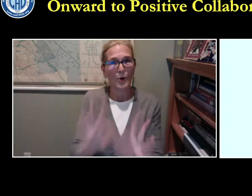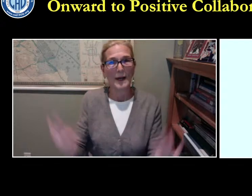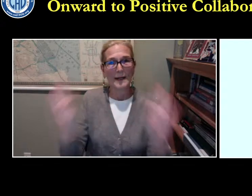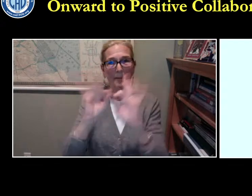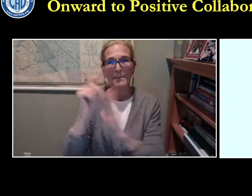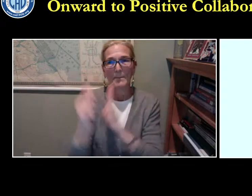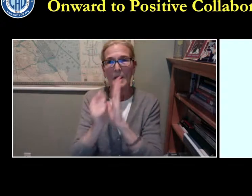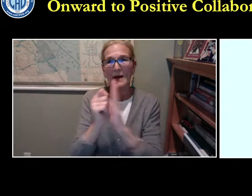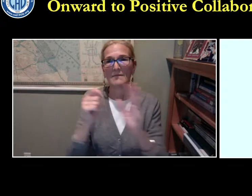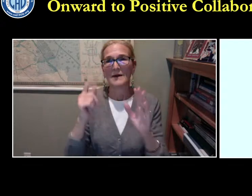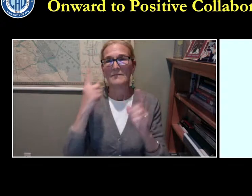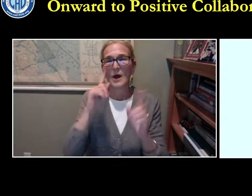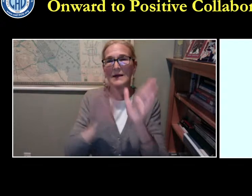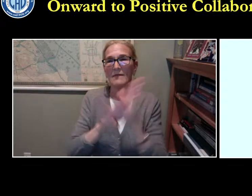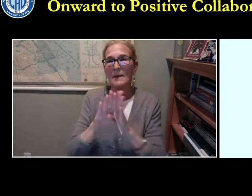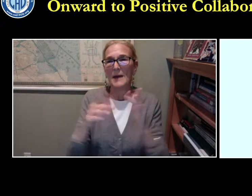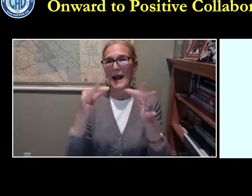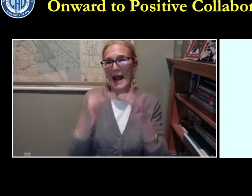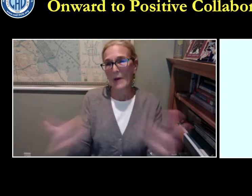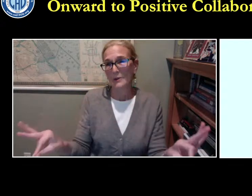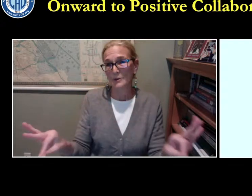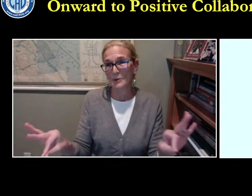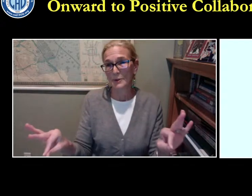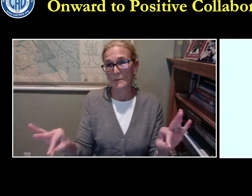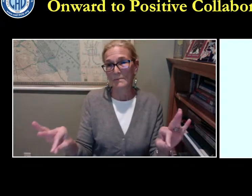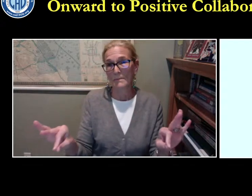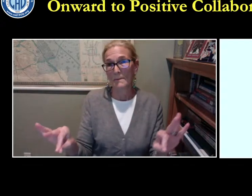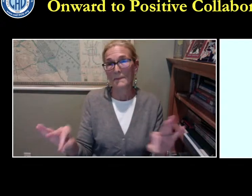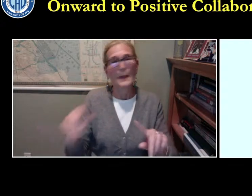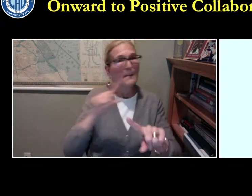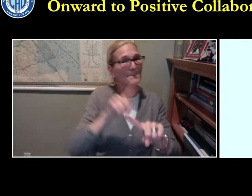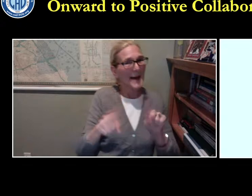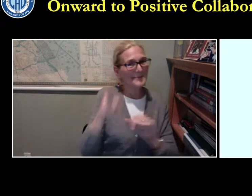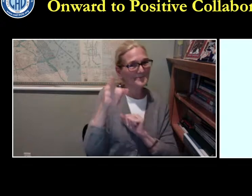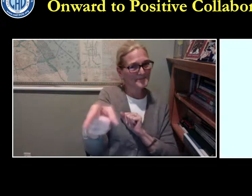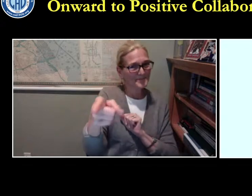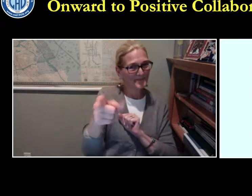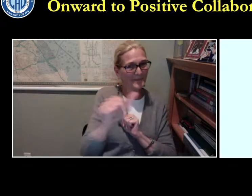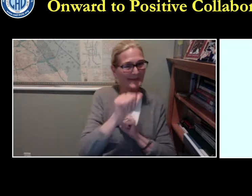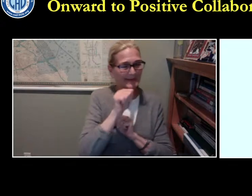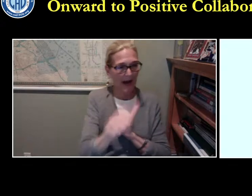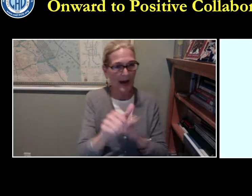First few years of a child's life are considered a critical period for developing language.